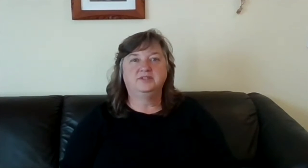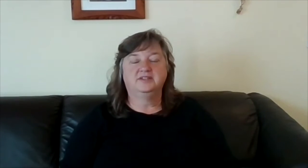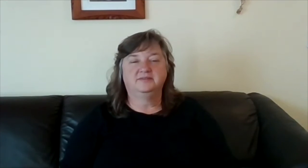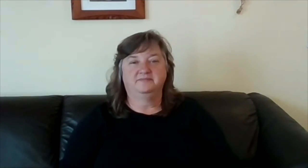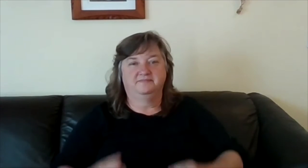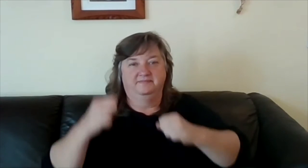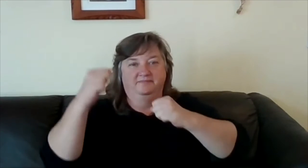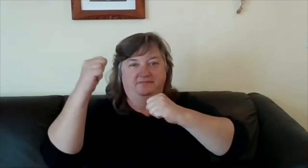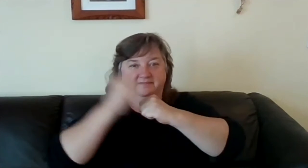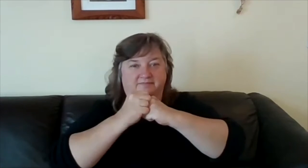Mountain.